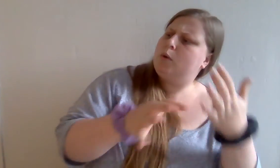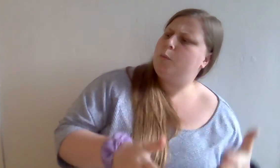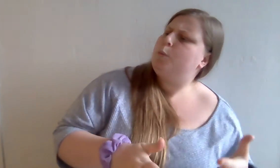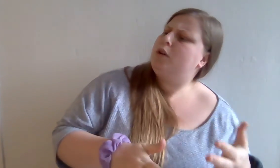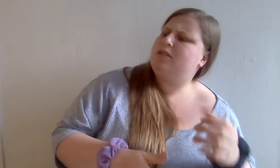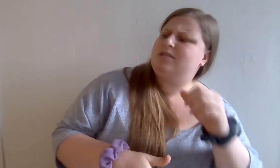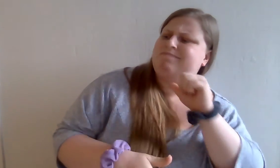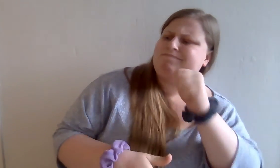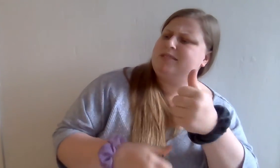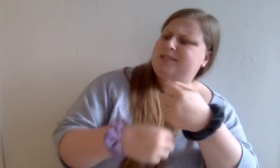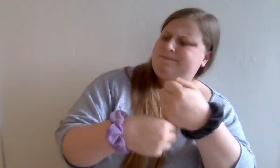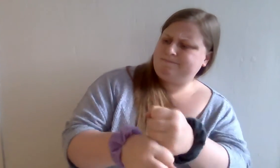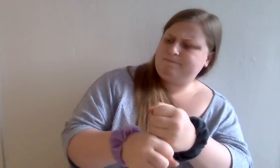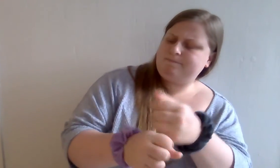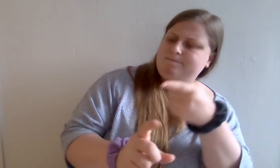The child also said,